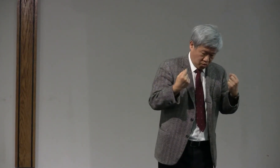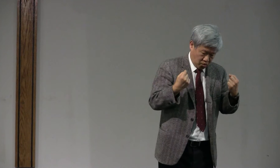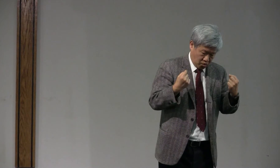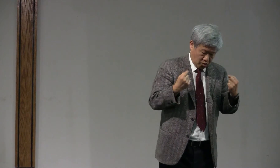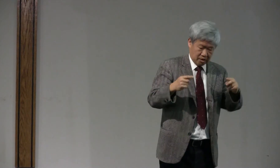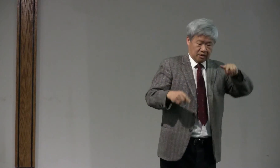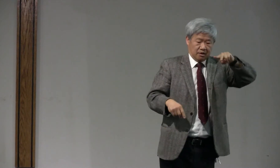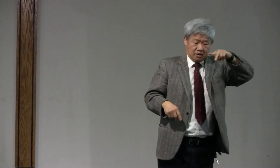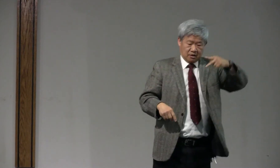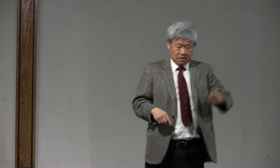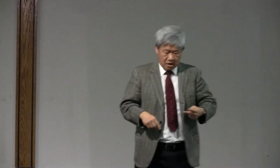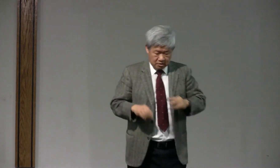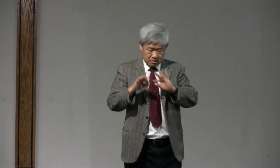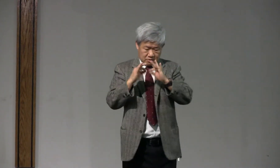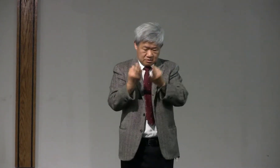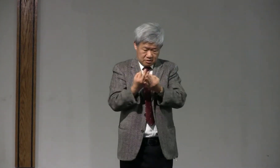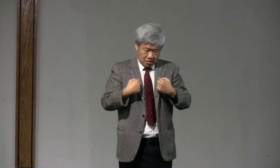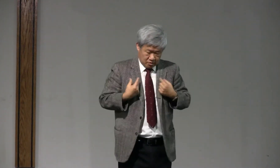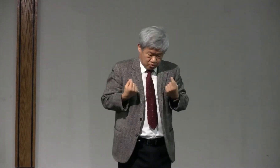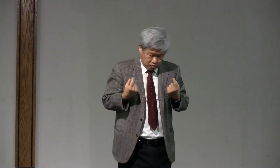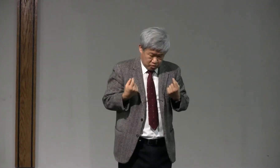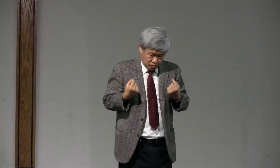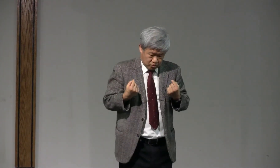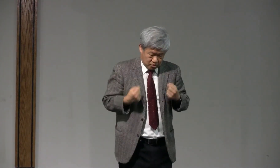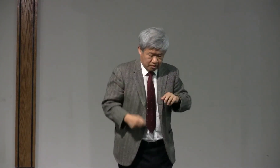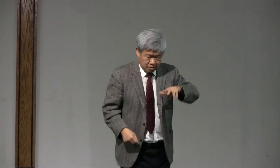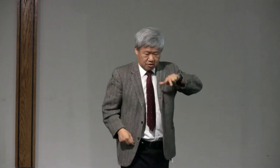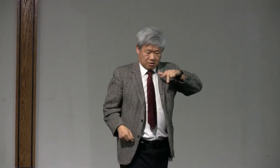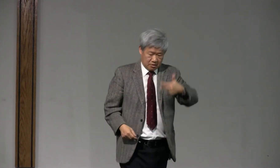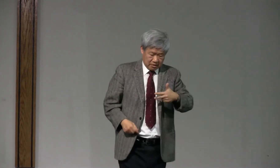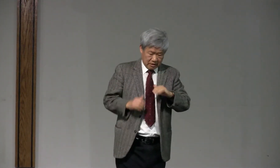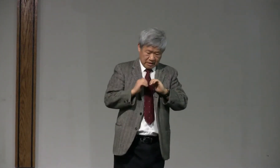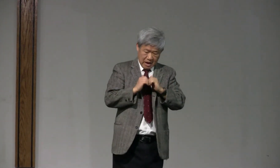He asked God, now that I become king, what must I do?